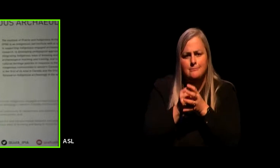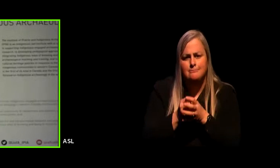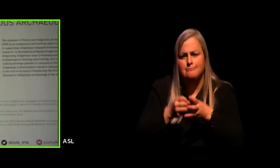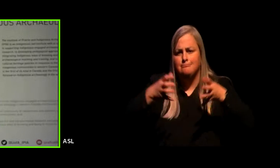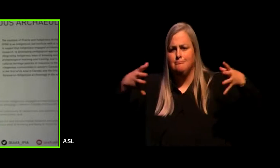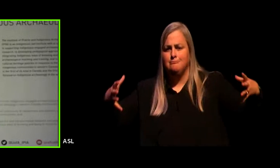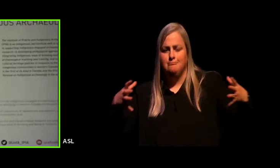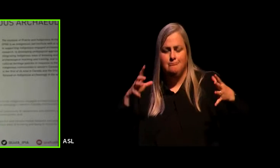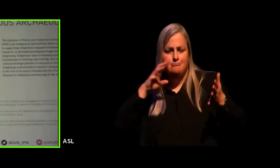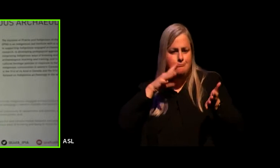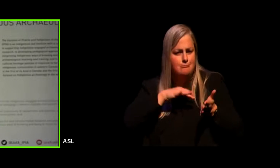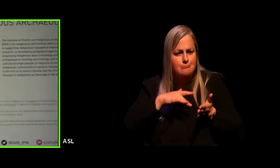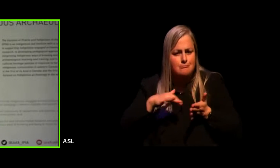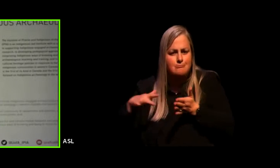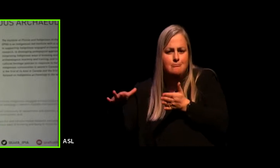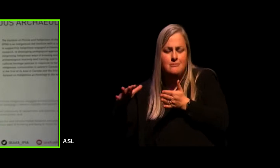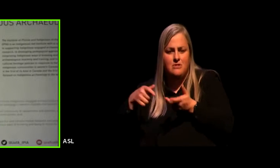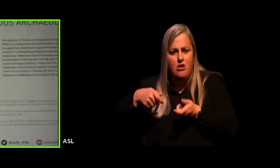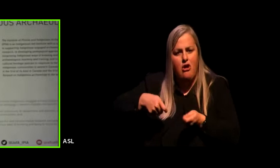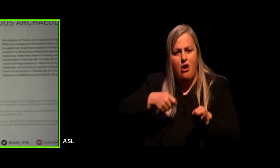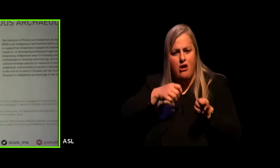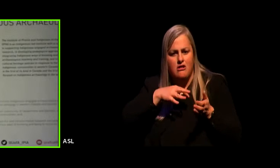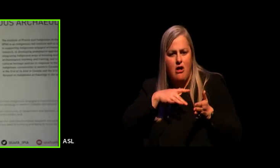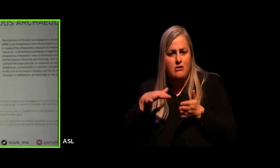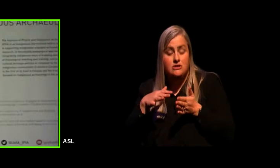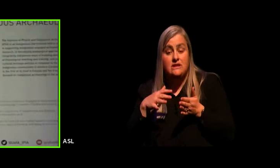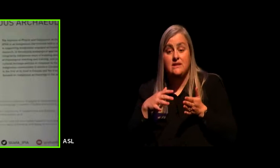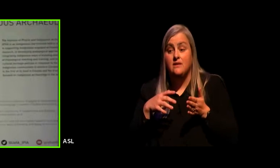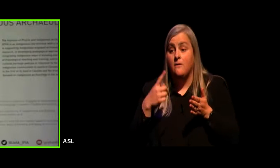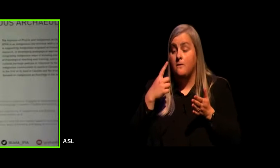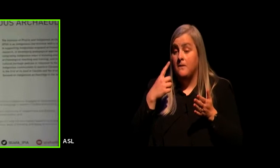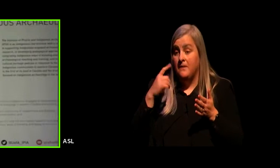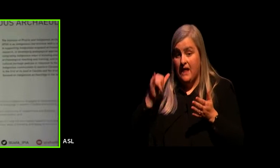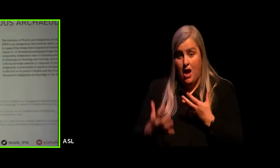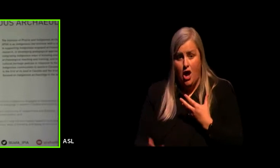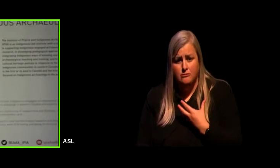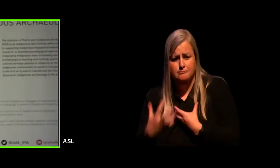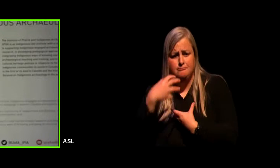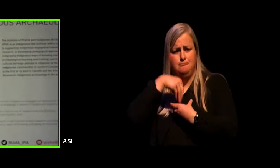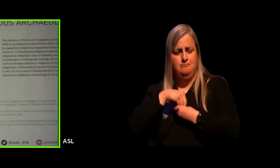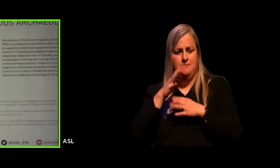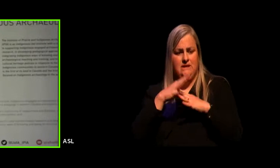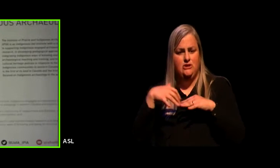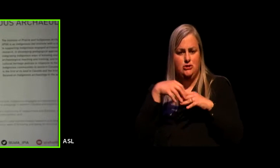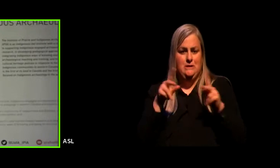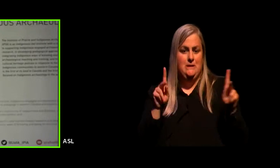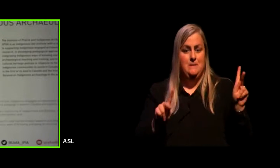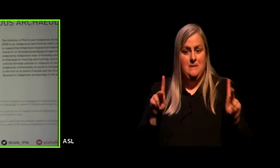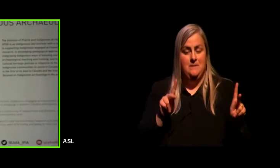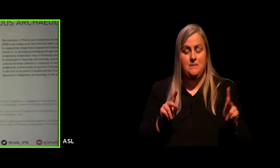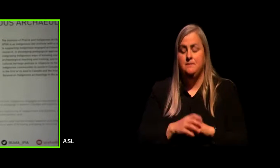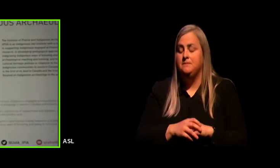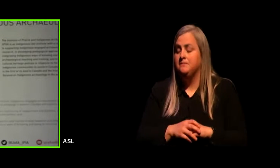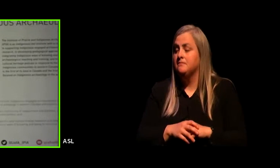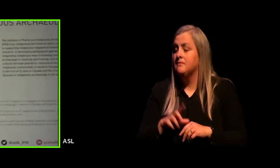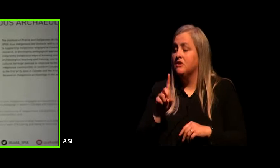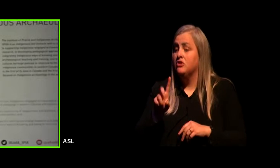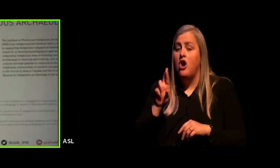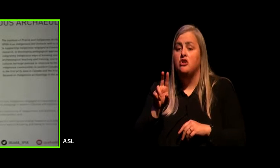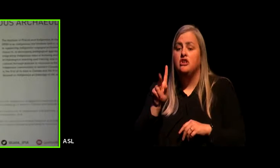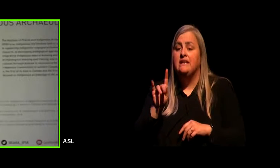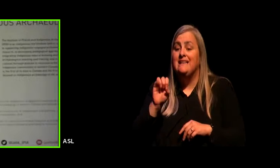archaeology to ensure that archaeology is done for and with Indigenous people. So Dr. Kisha Supernant is